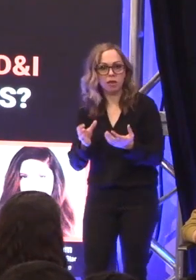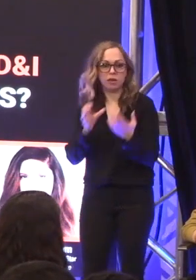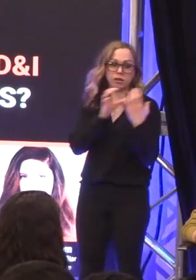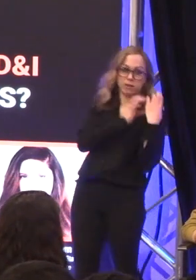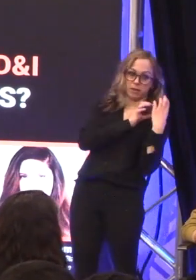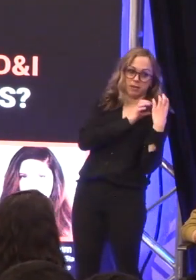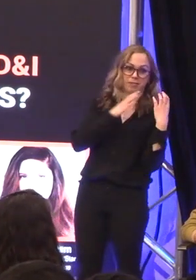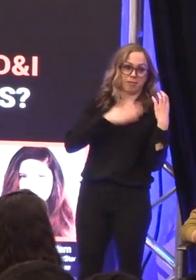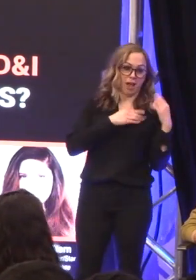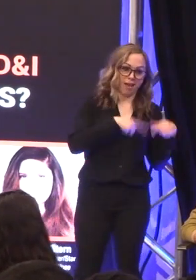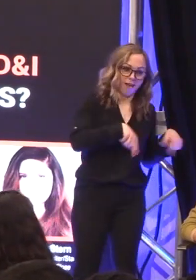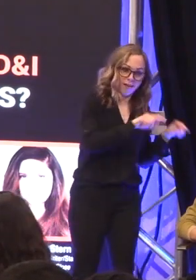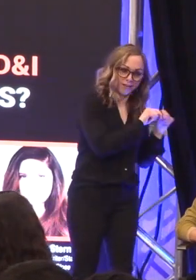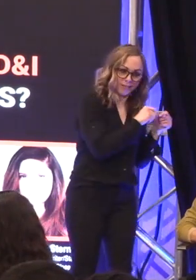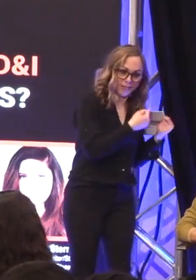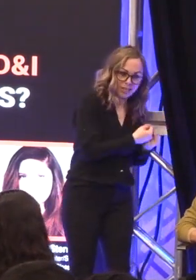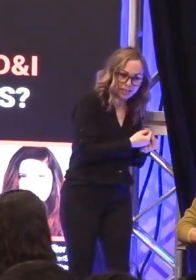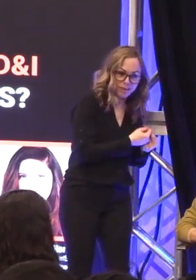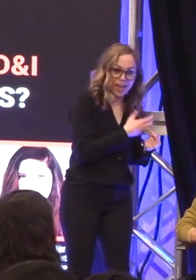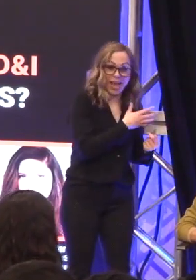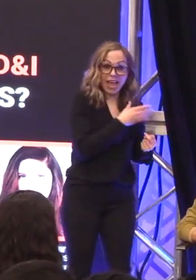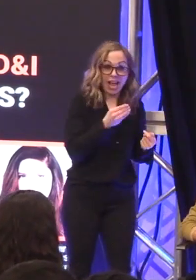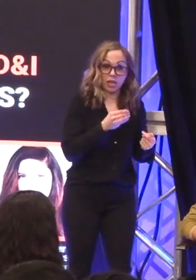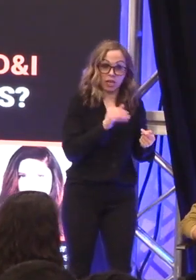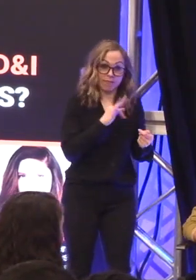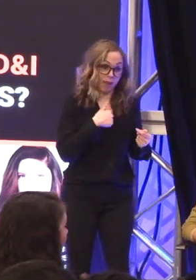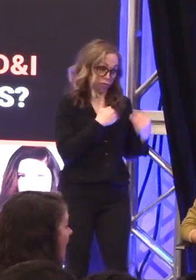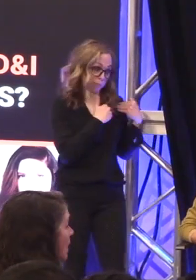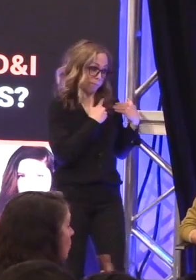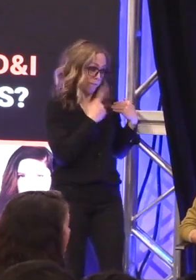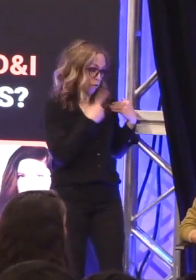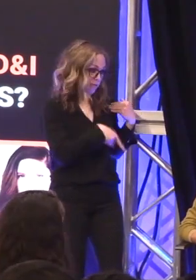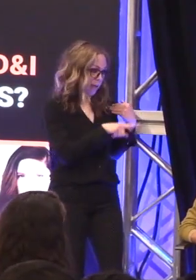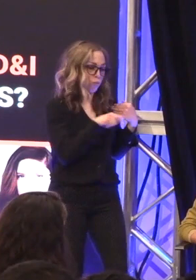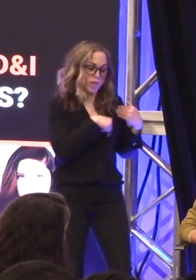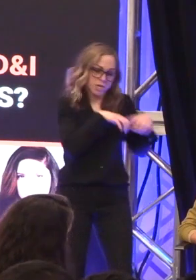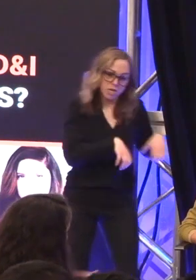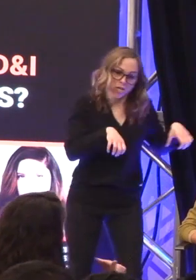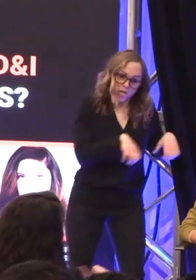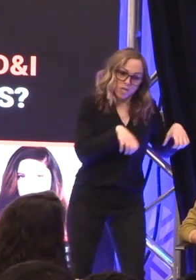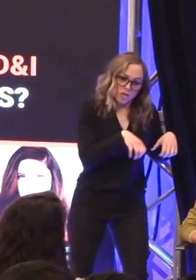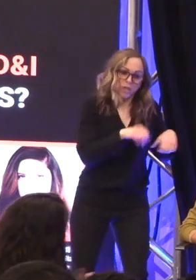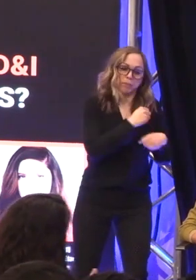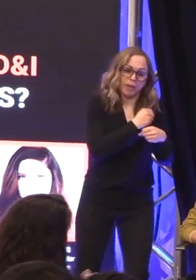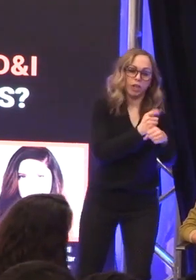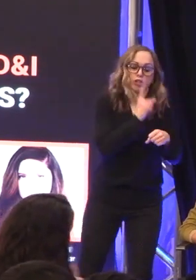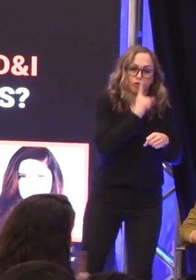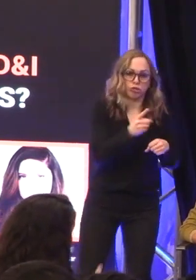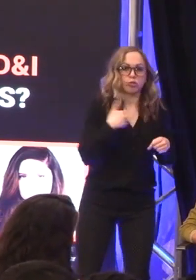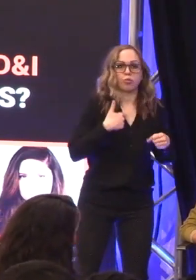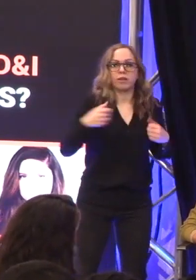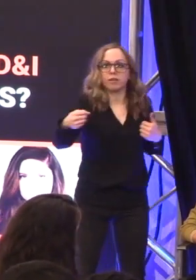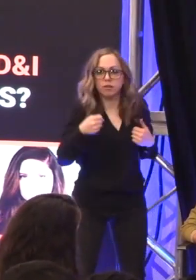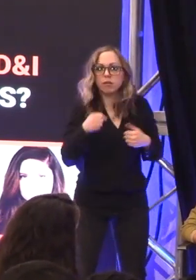then the rest of my team and everyone that I have any responsibility for to do the extra labor to make sure that it does. But I